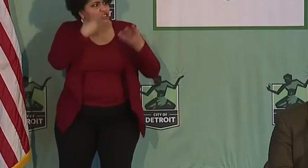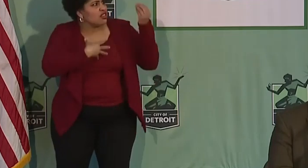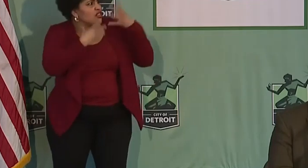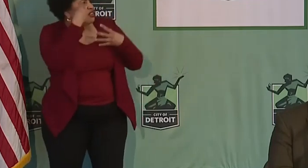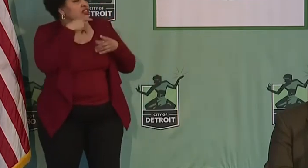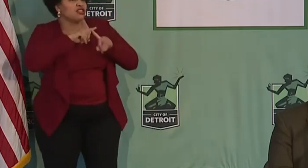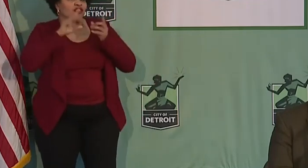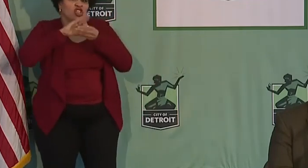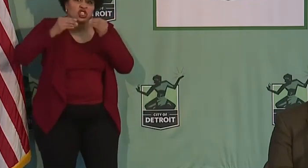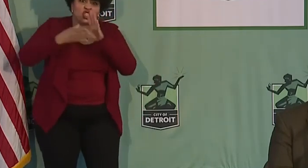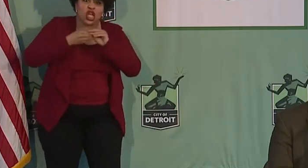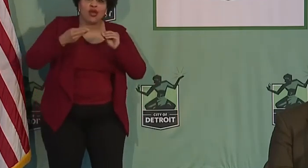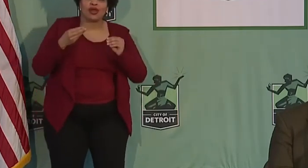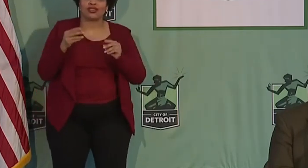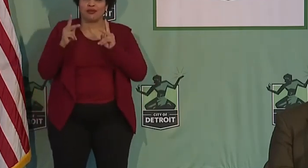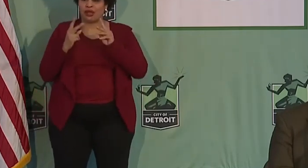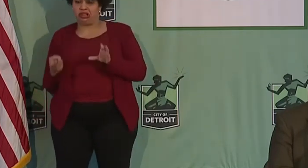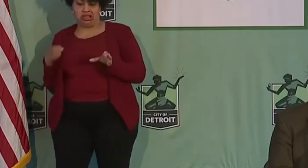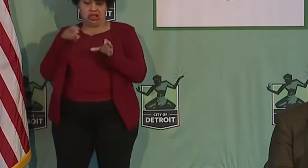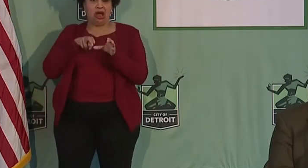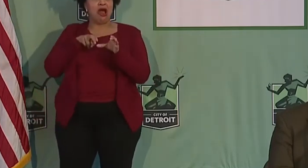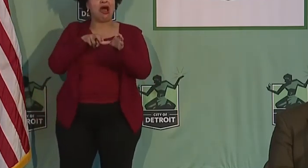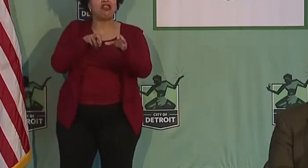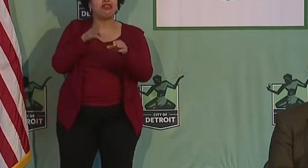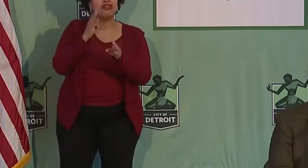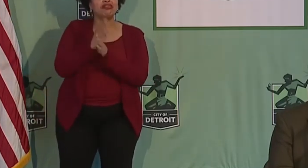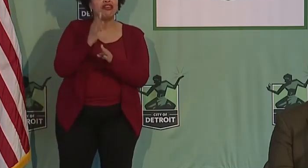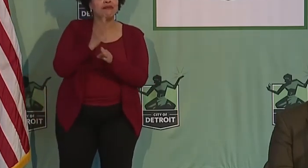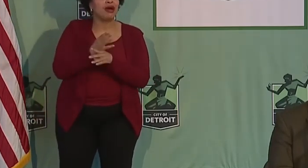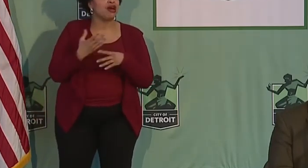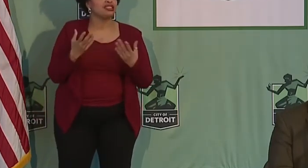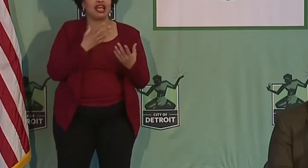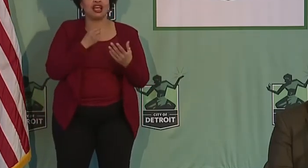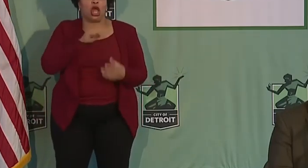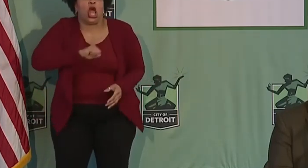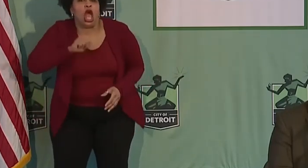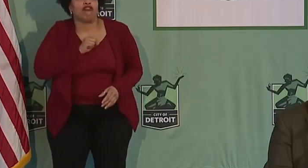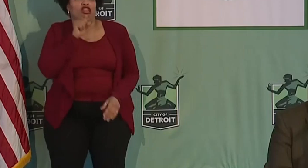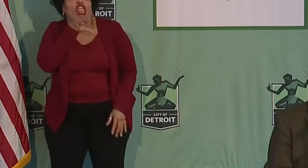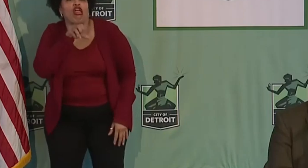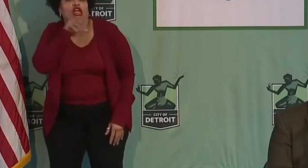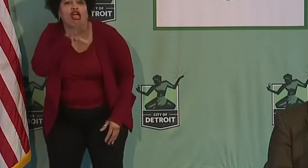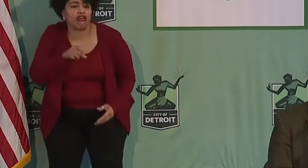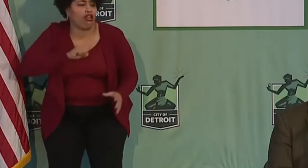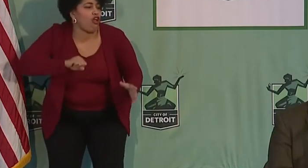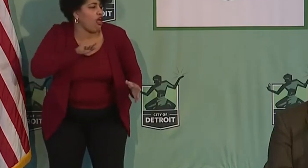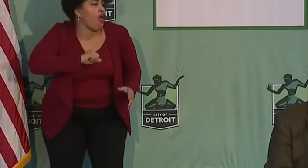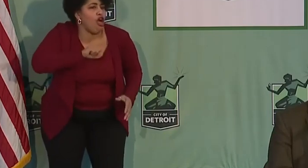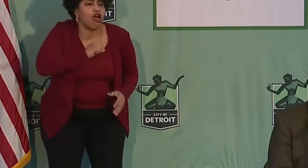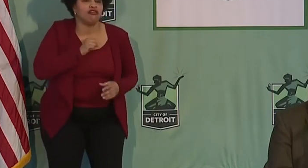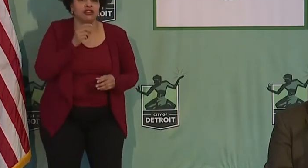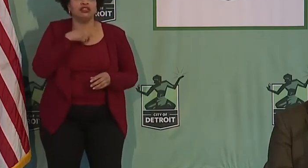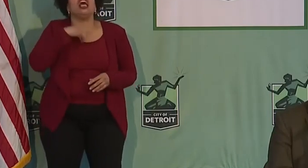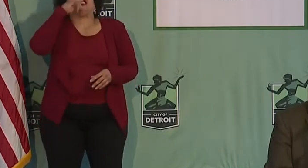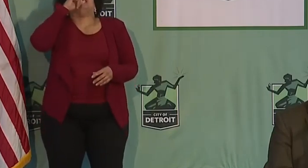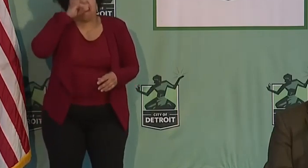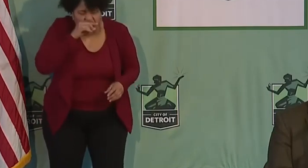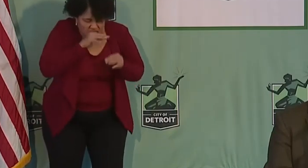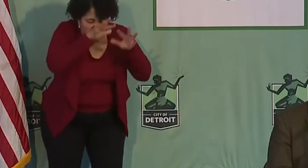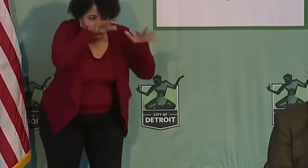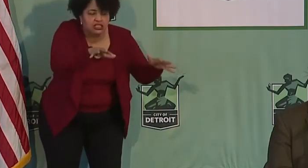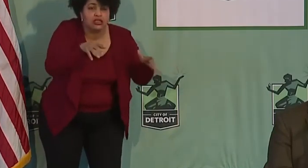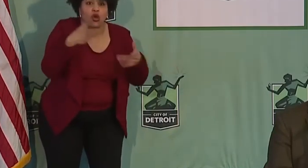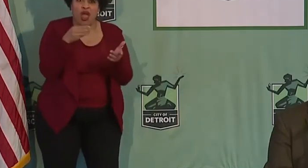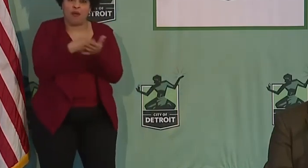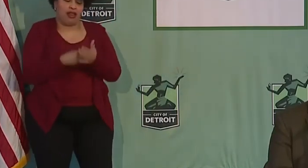stories of passengers getting on the bus and coughing and sneezing as they were putting money in the fare